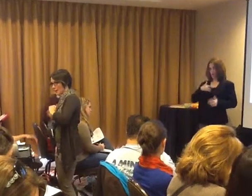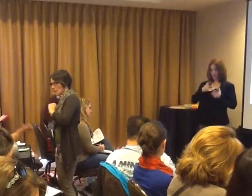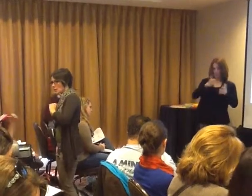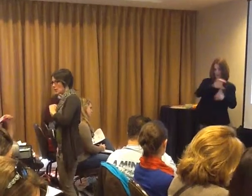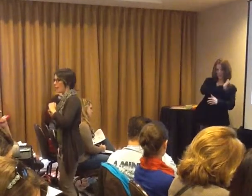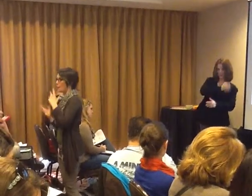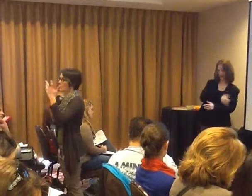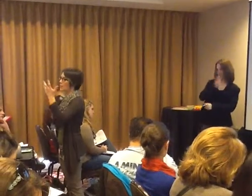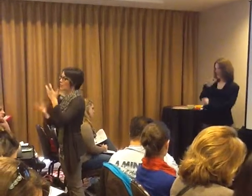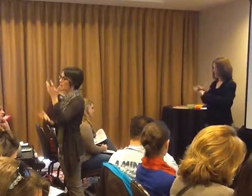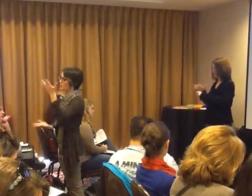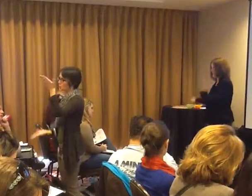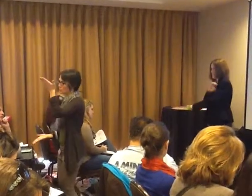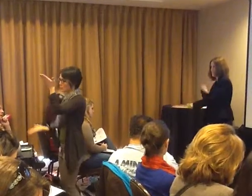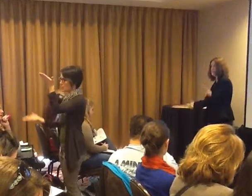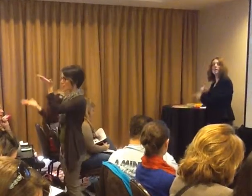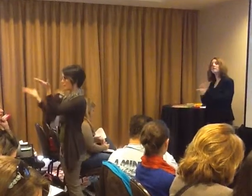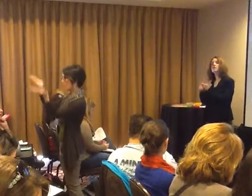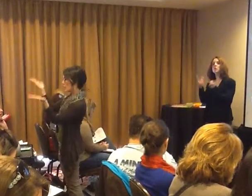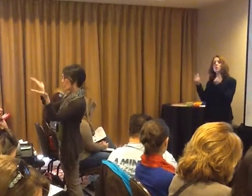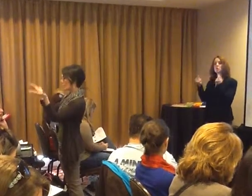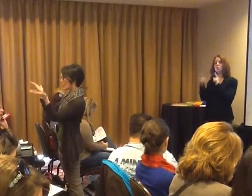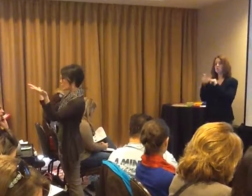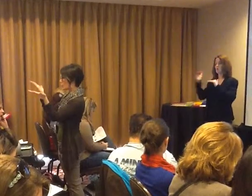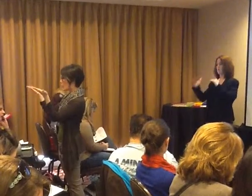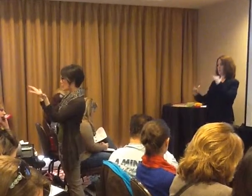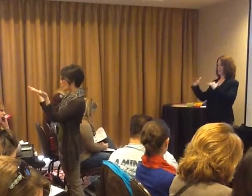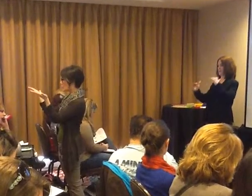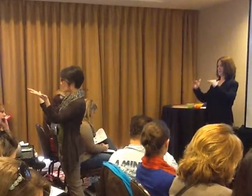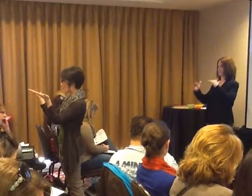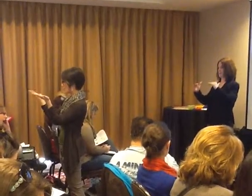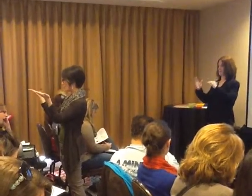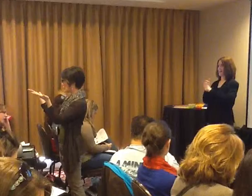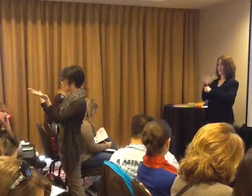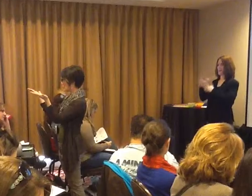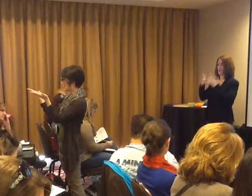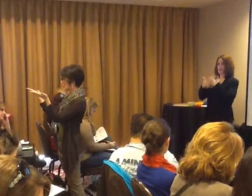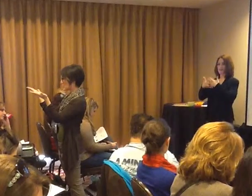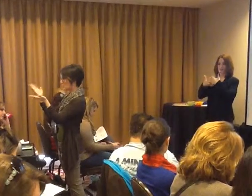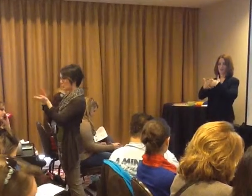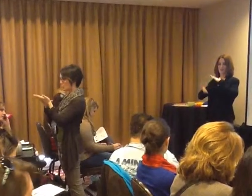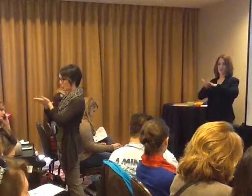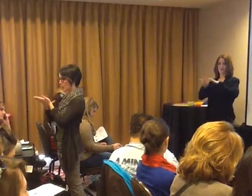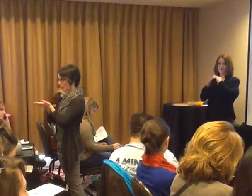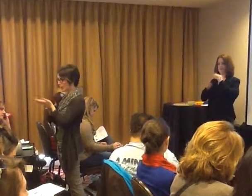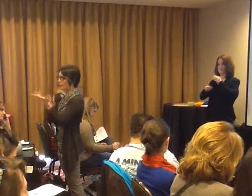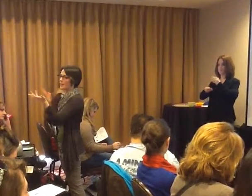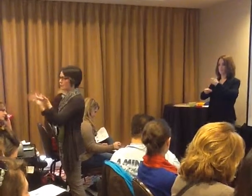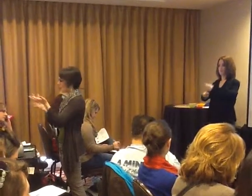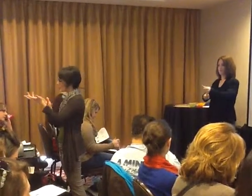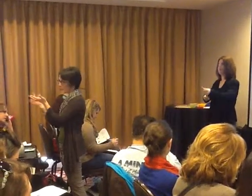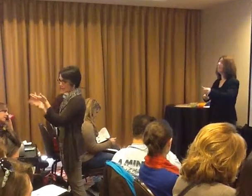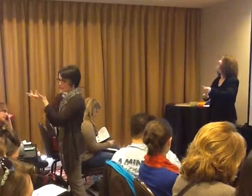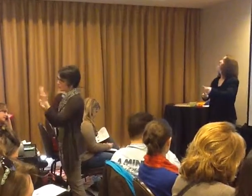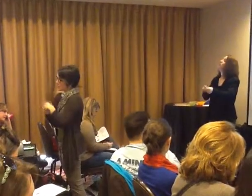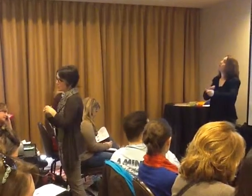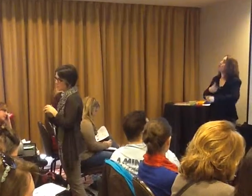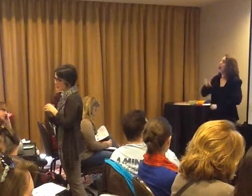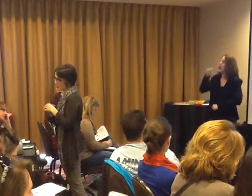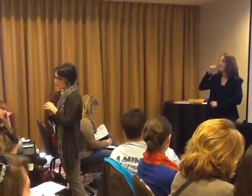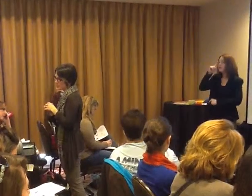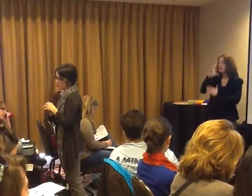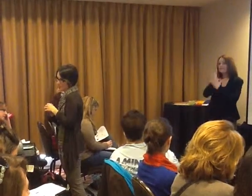enough energy, and then what do you have to do to kind of bring your engine back to smooth running? So I would imagine for